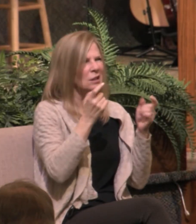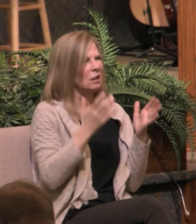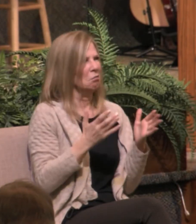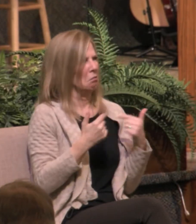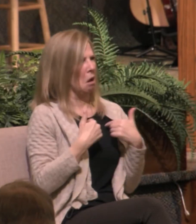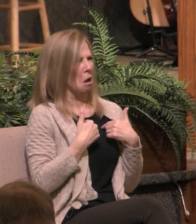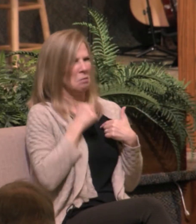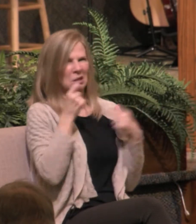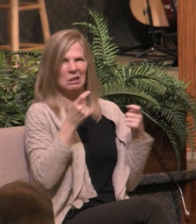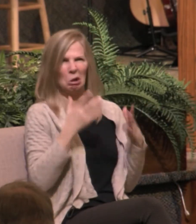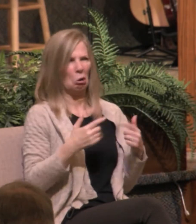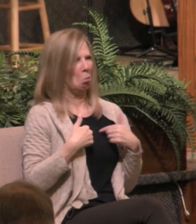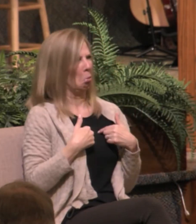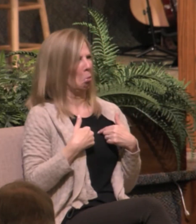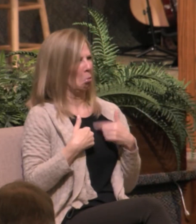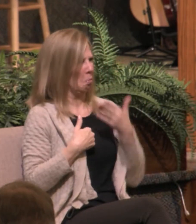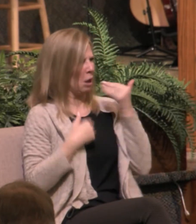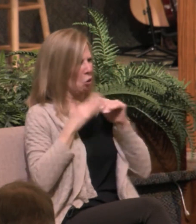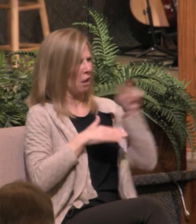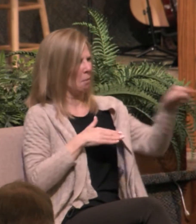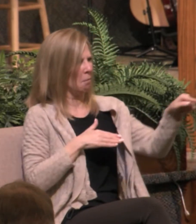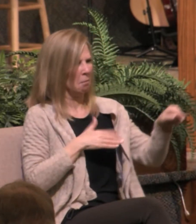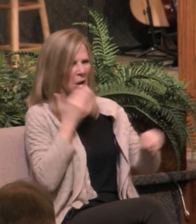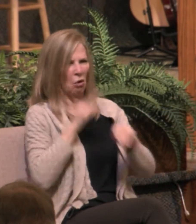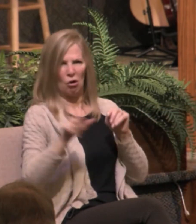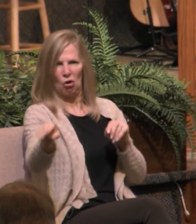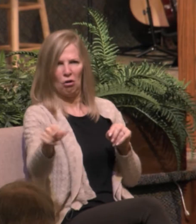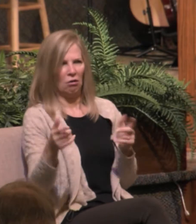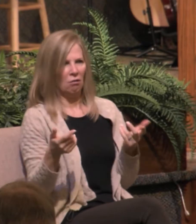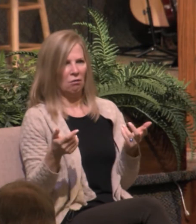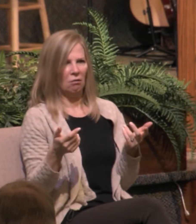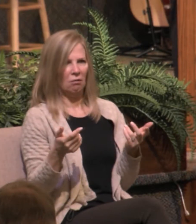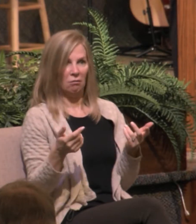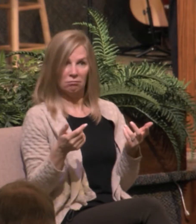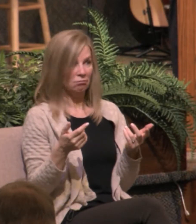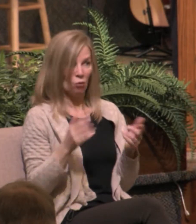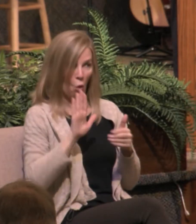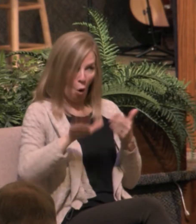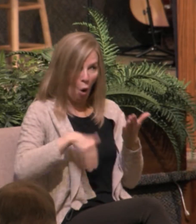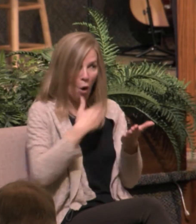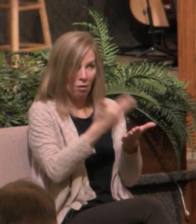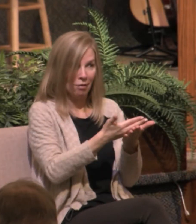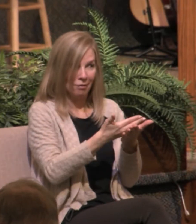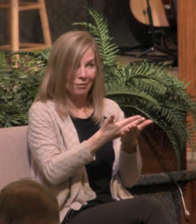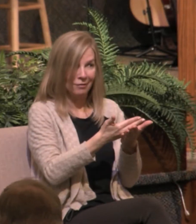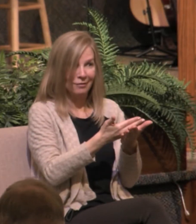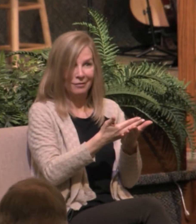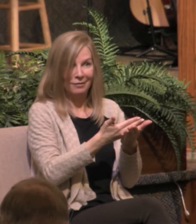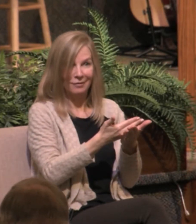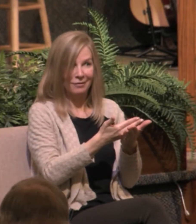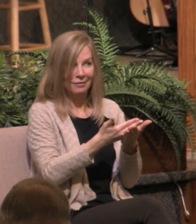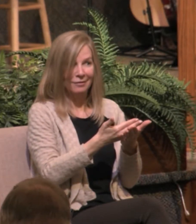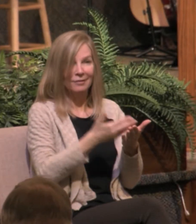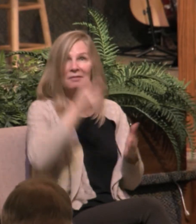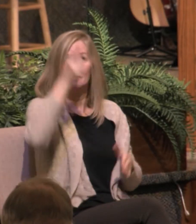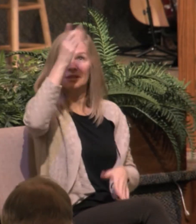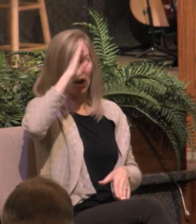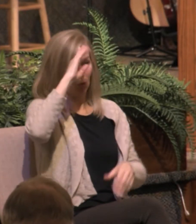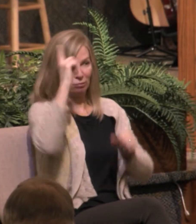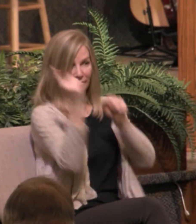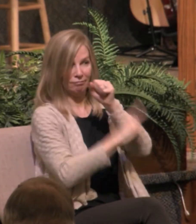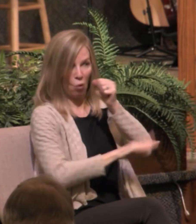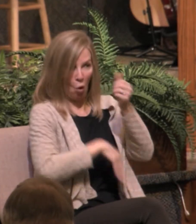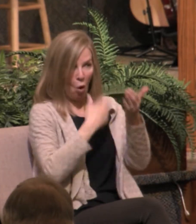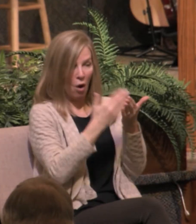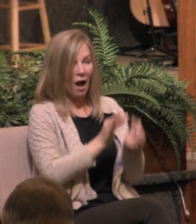her. No, all have sinned and fall short of the glory of God. You're under the condemnation of God unless you apply some